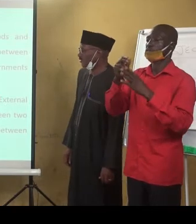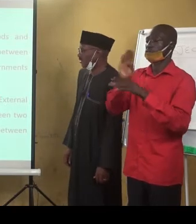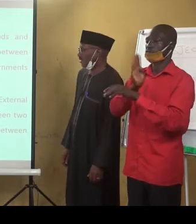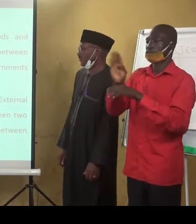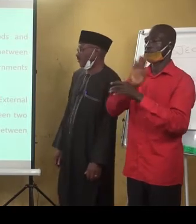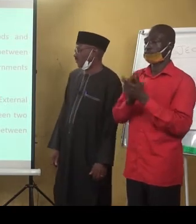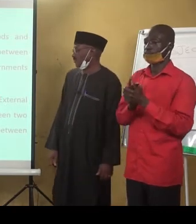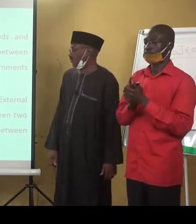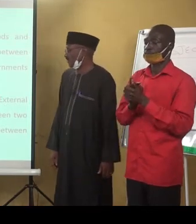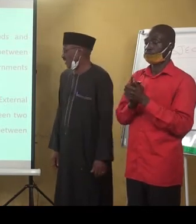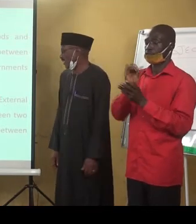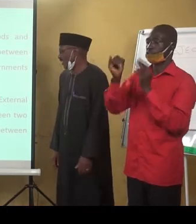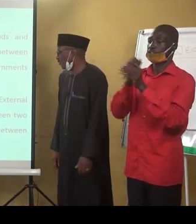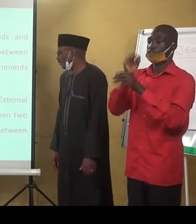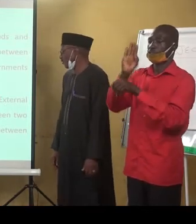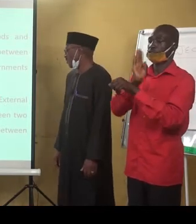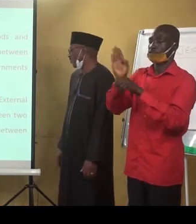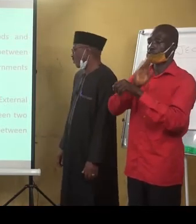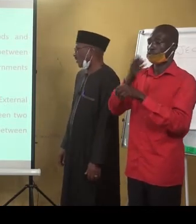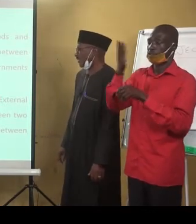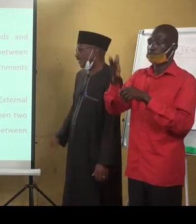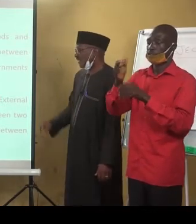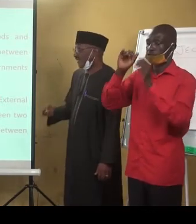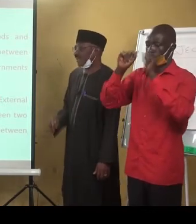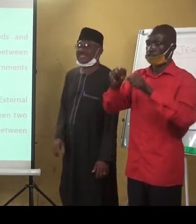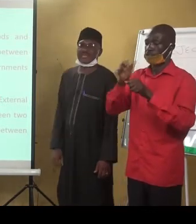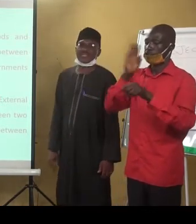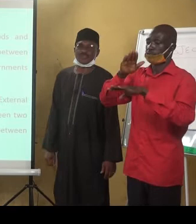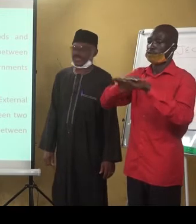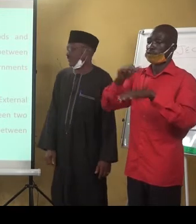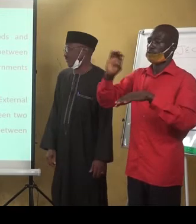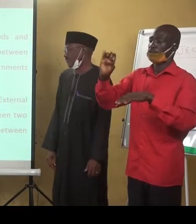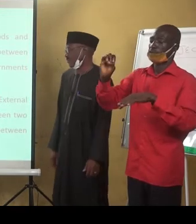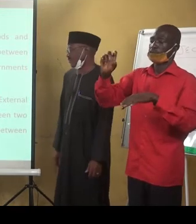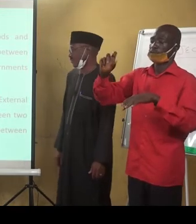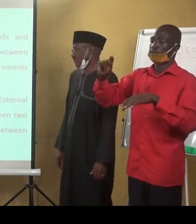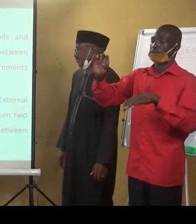International trade, therefore, can also be called external trade